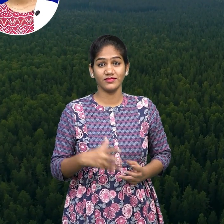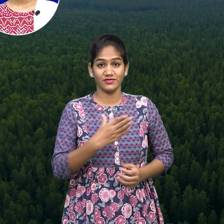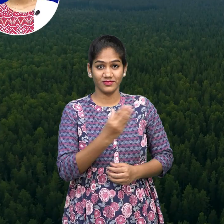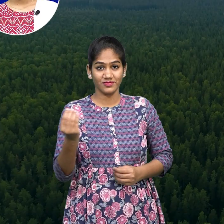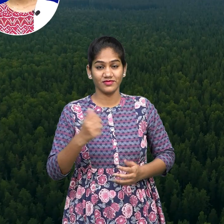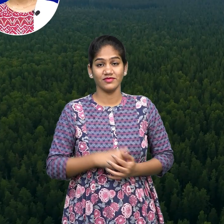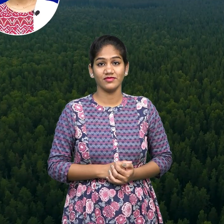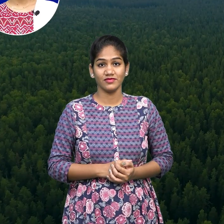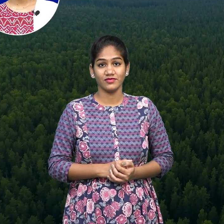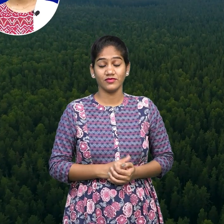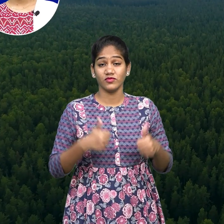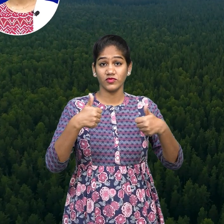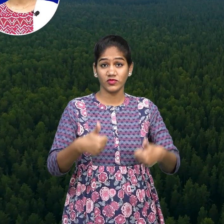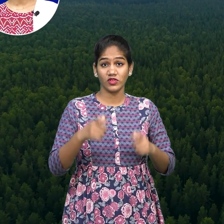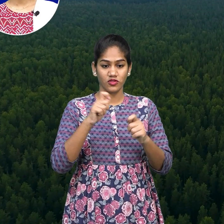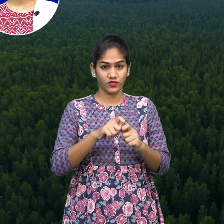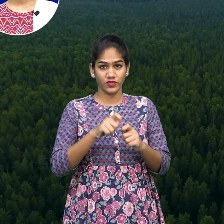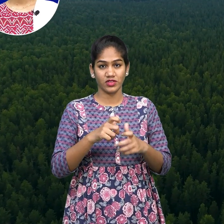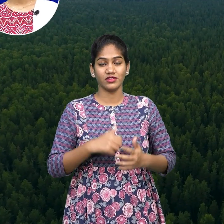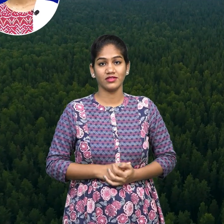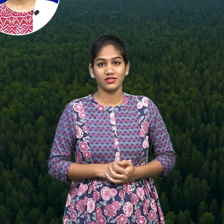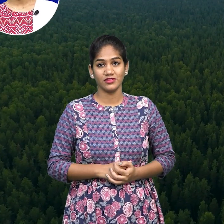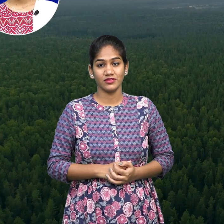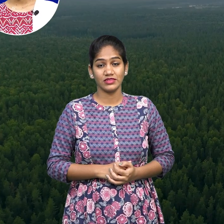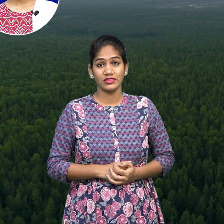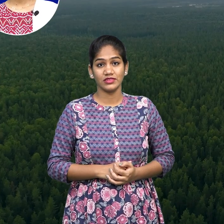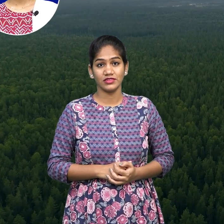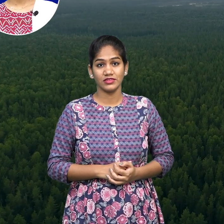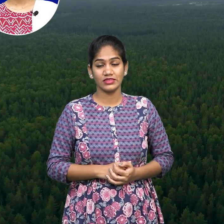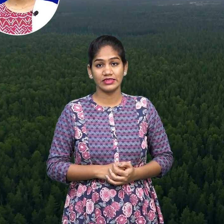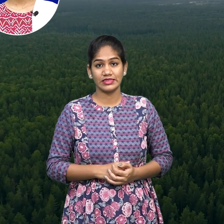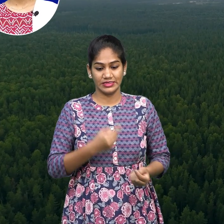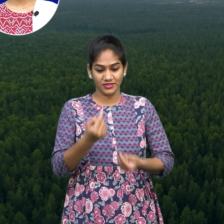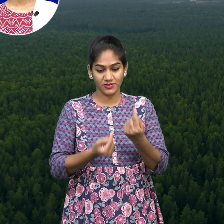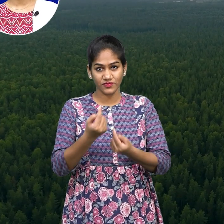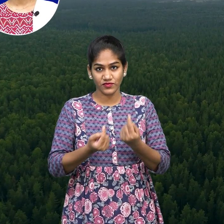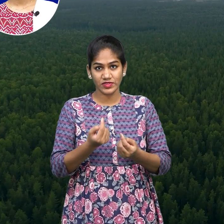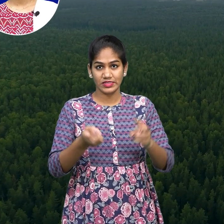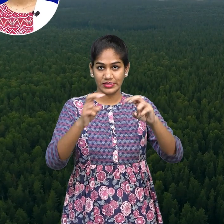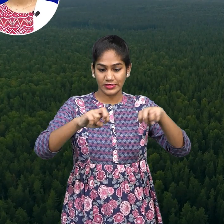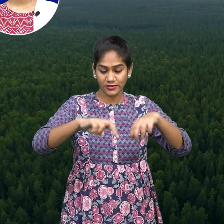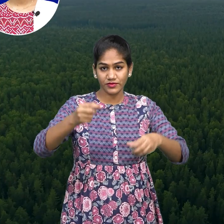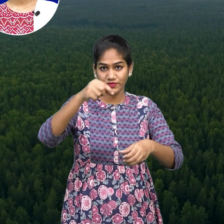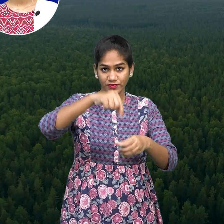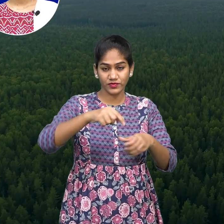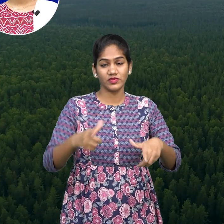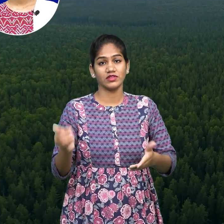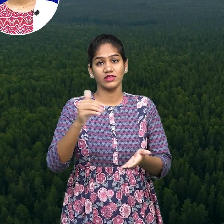and active participation in afforestation program.